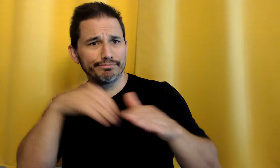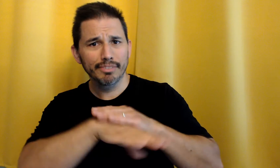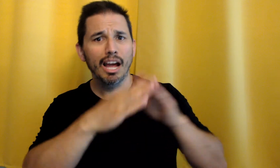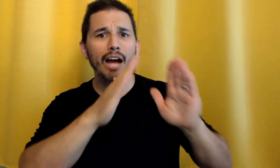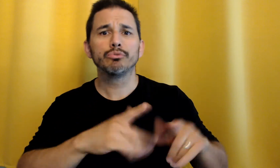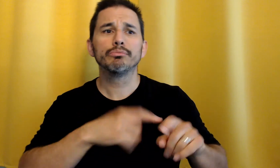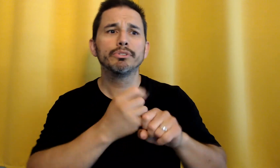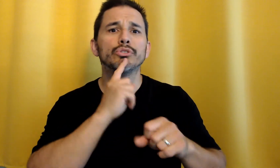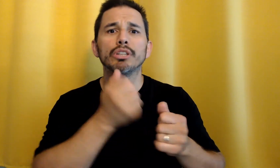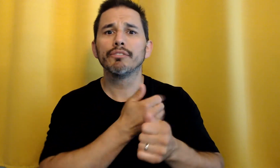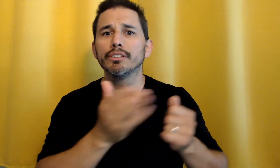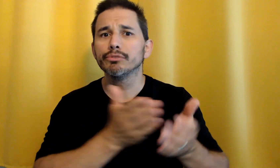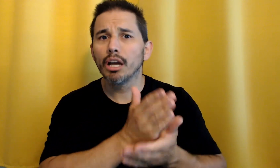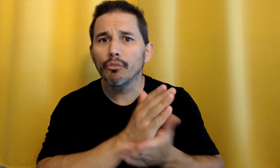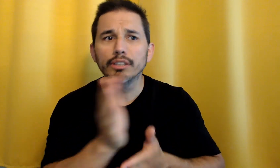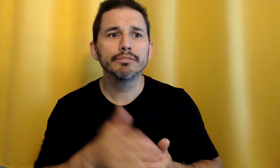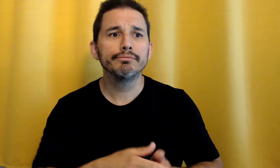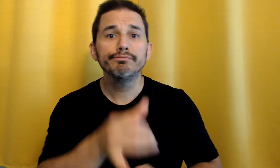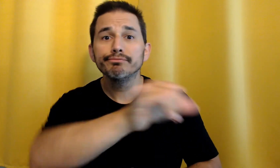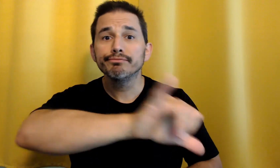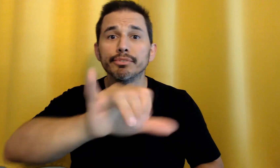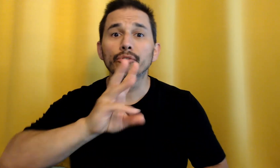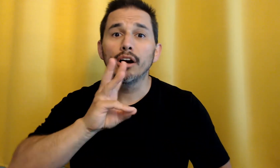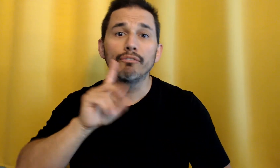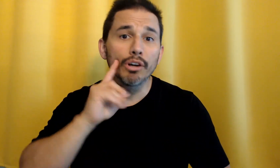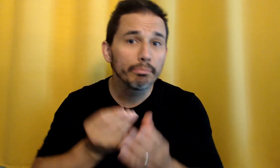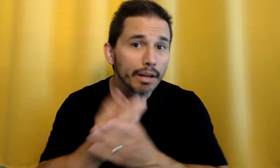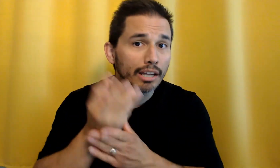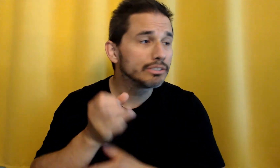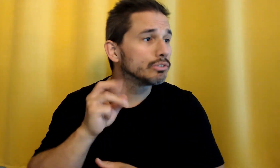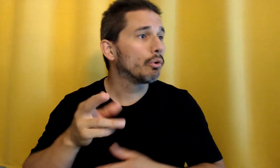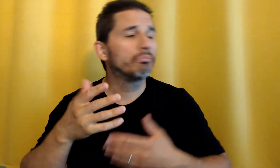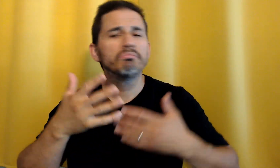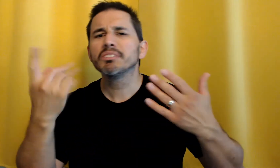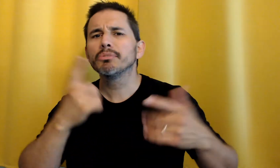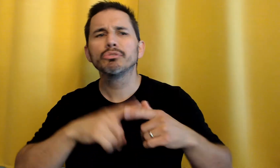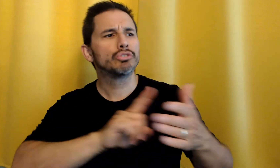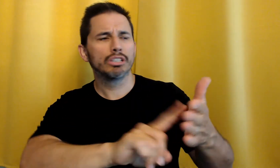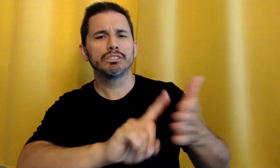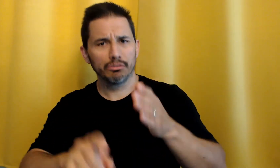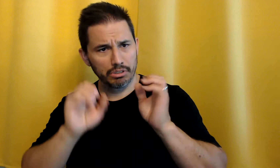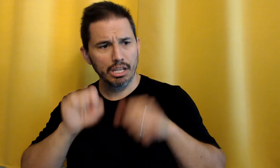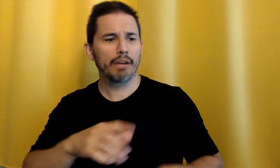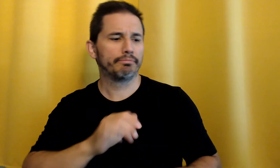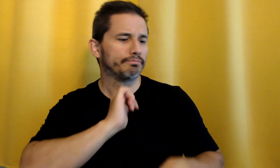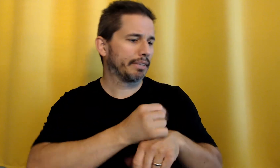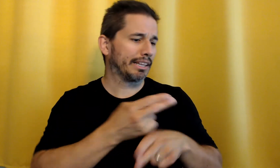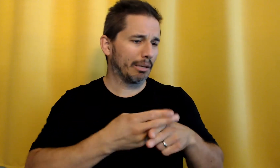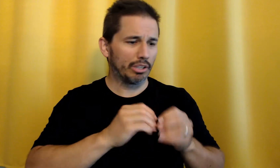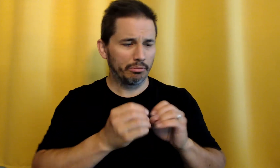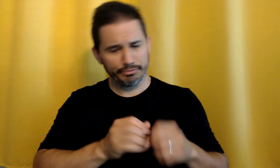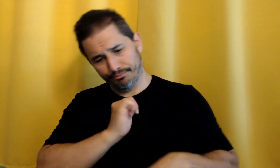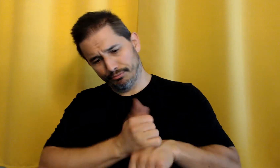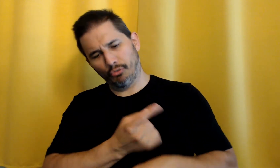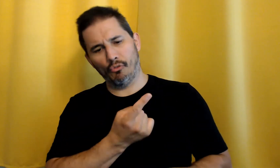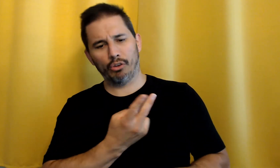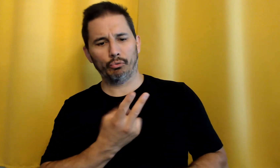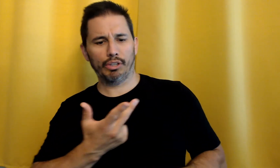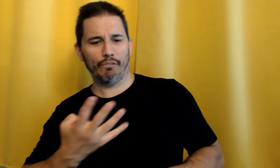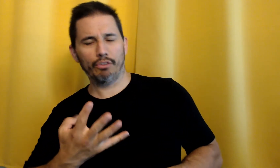on holidays and you wanted someone to come to check on your home to see if everything's okay and to water plants. You could set up a